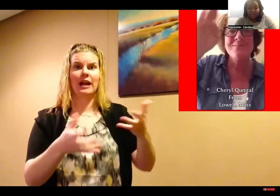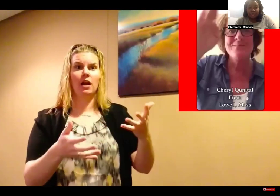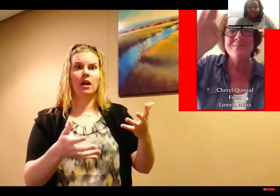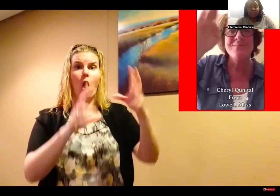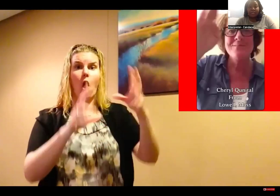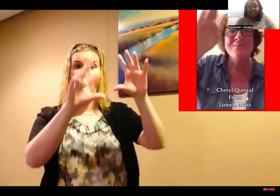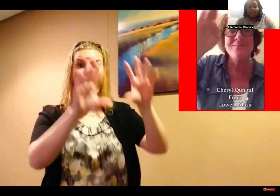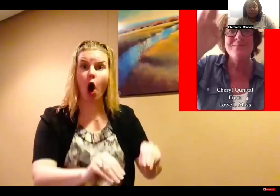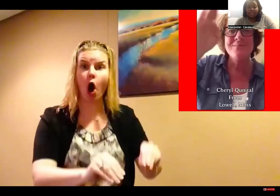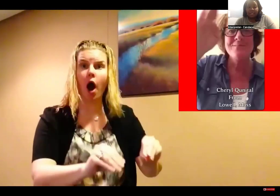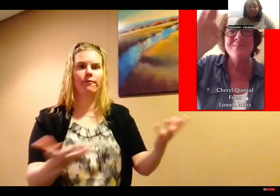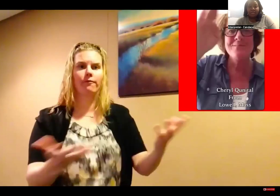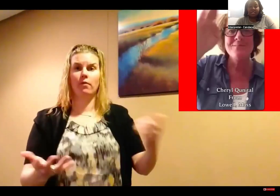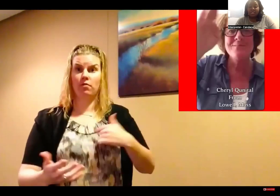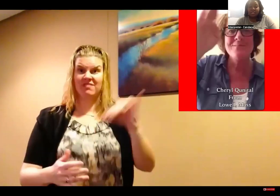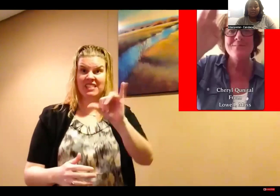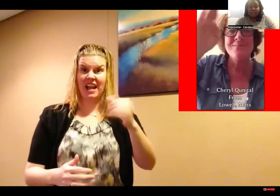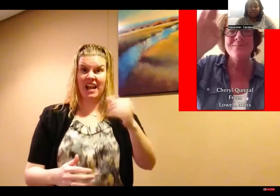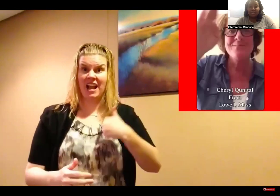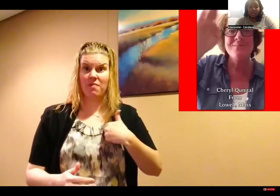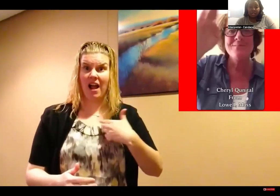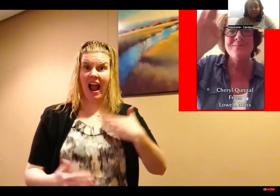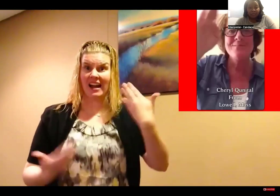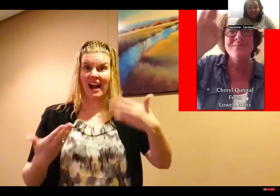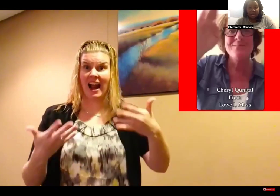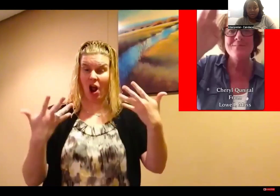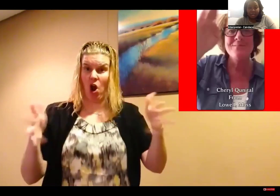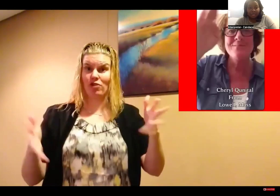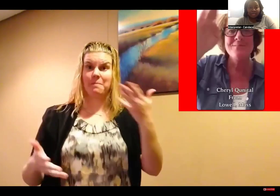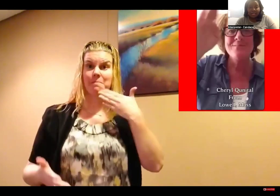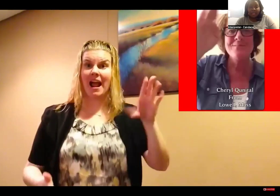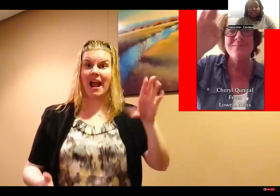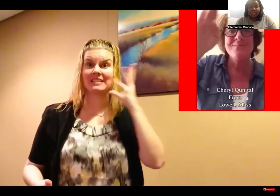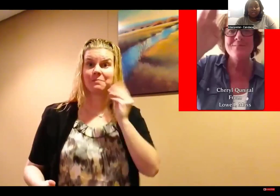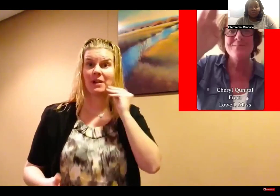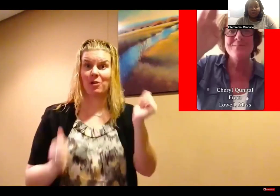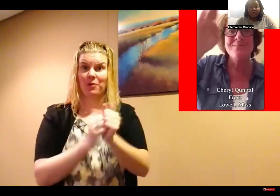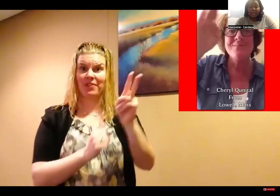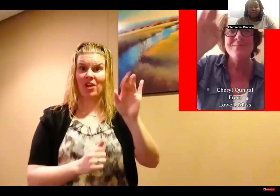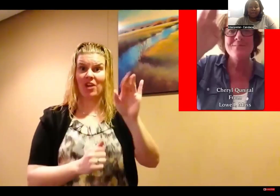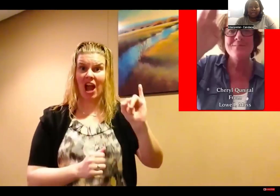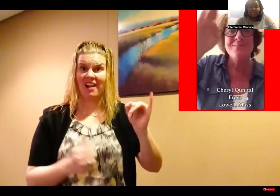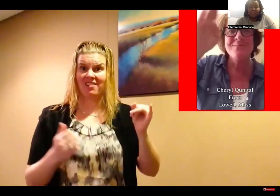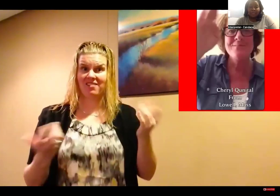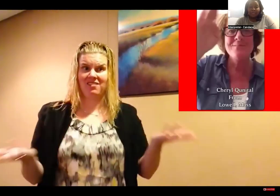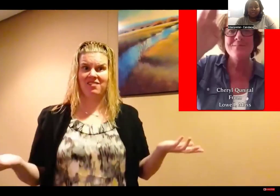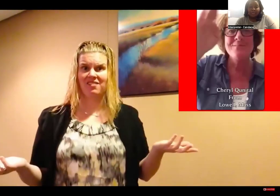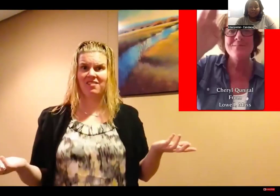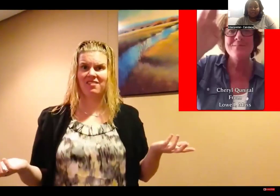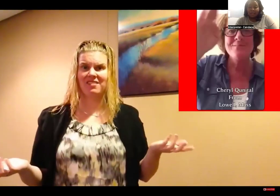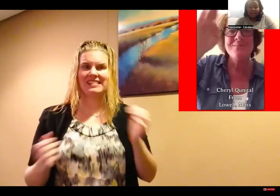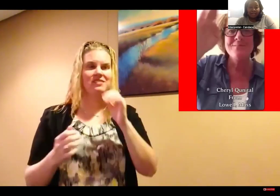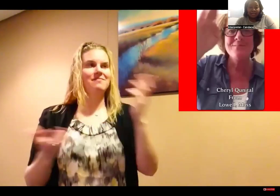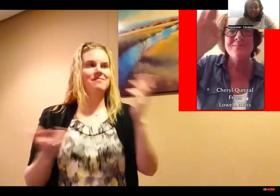are experiencing with it freezing, with it just completely turning off at a moment. It's already having bad experiences